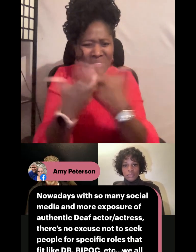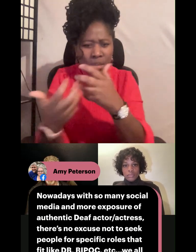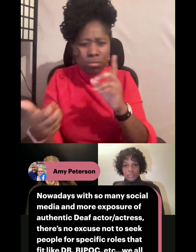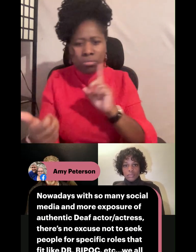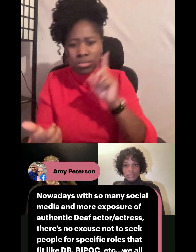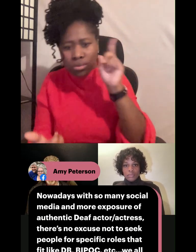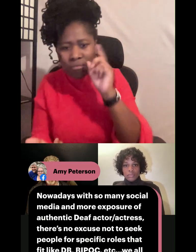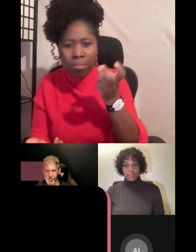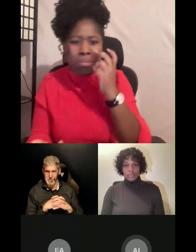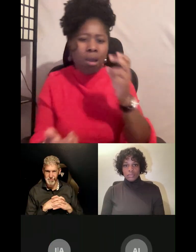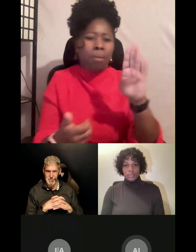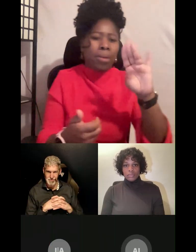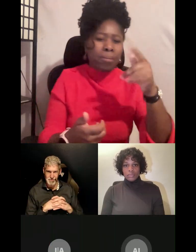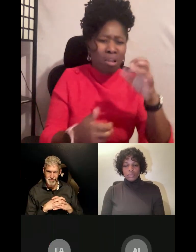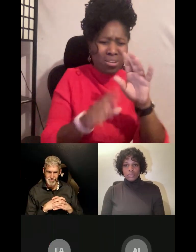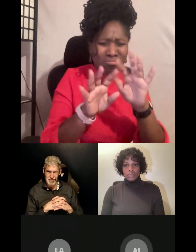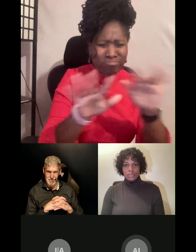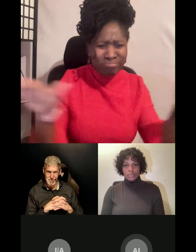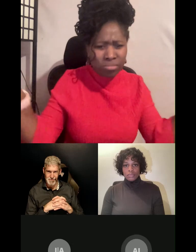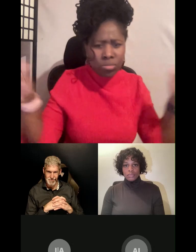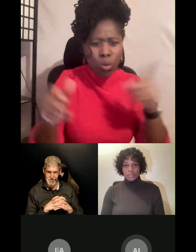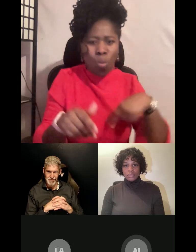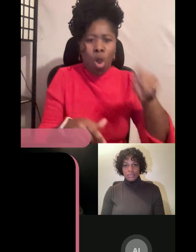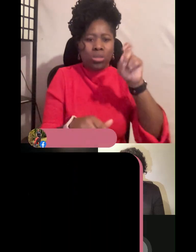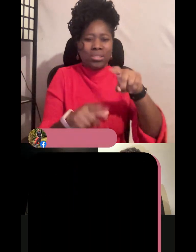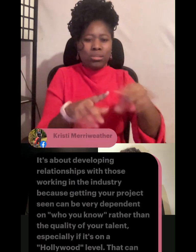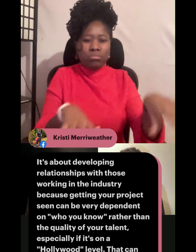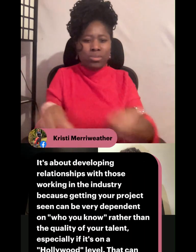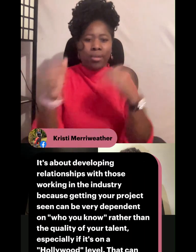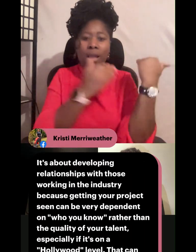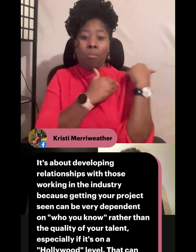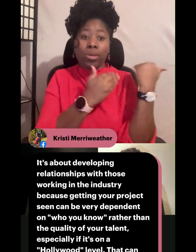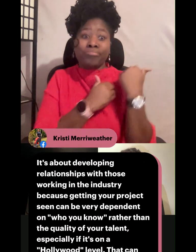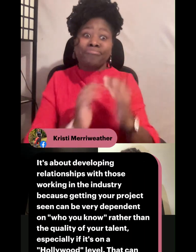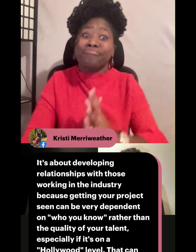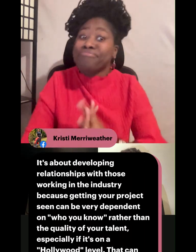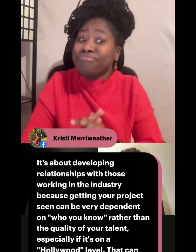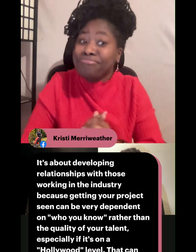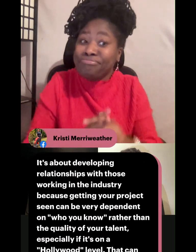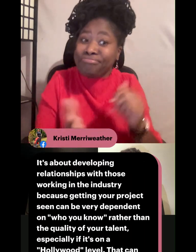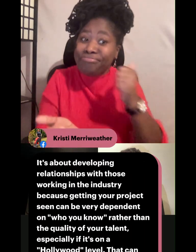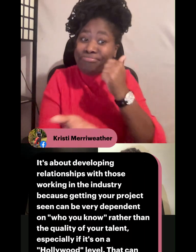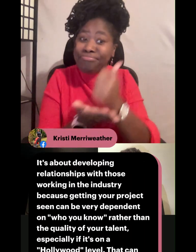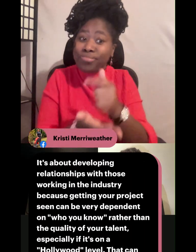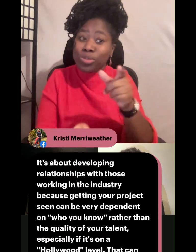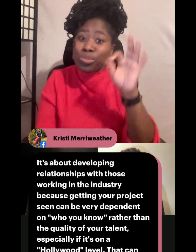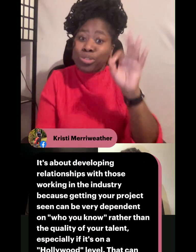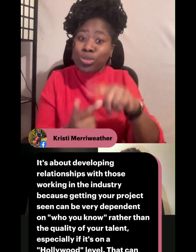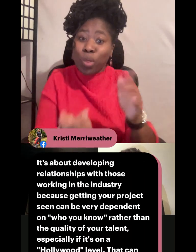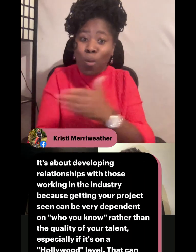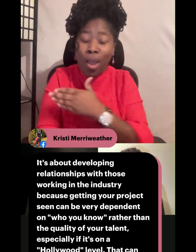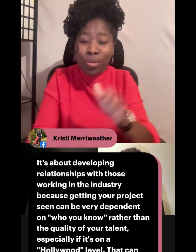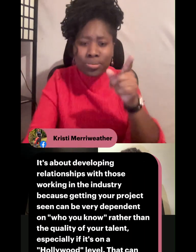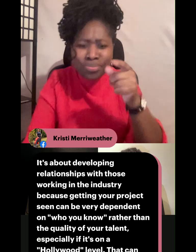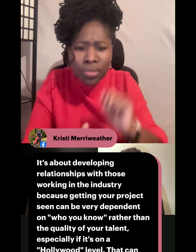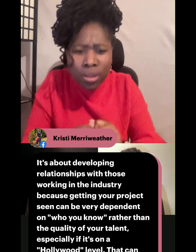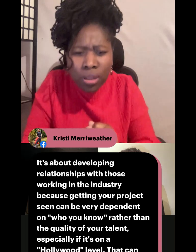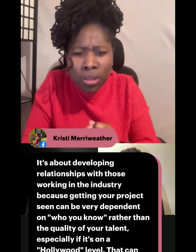people for specific roles that fit, like deafblind, BIPOC, etc. We all need to take